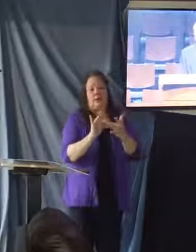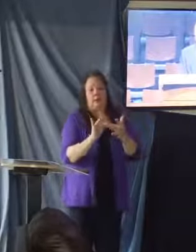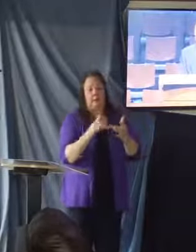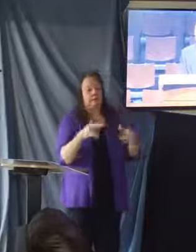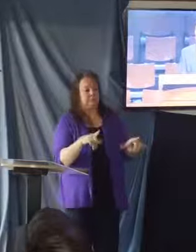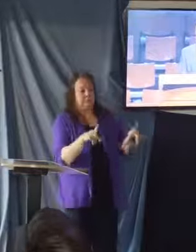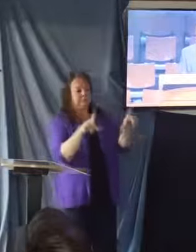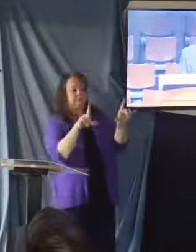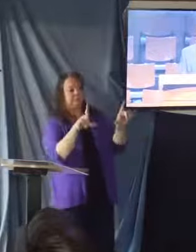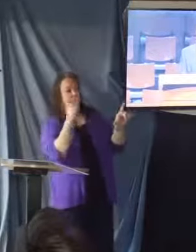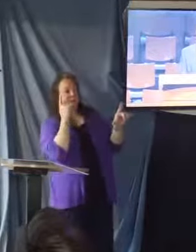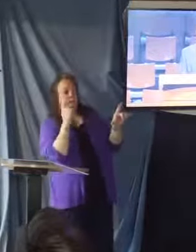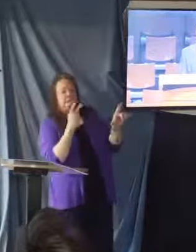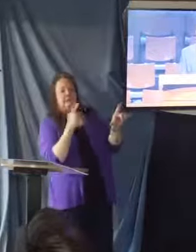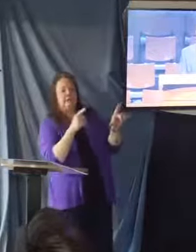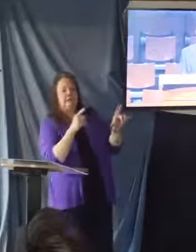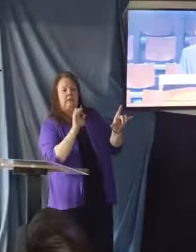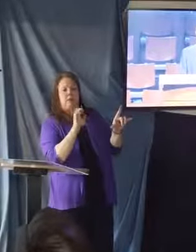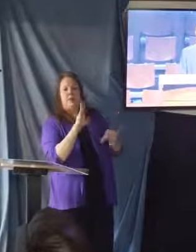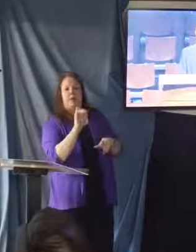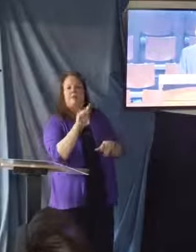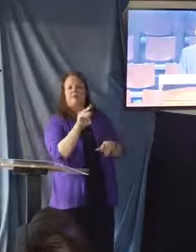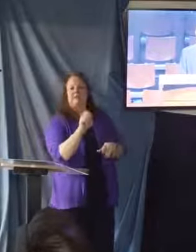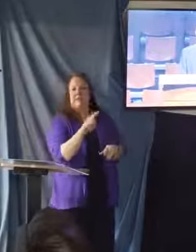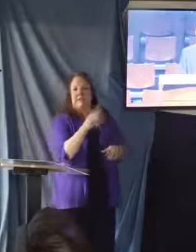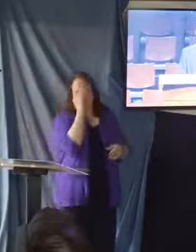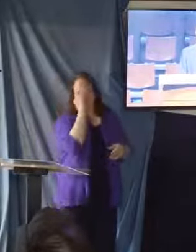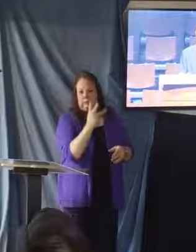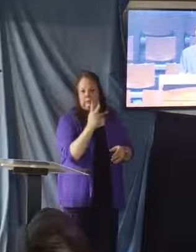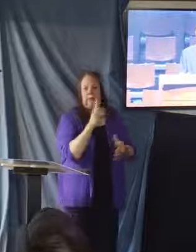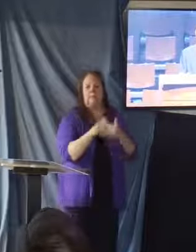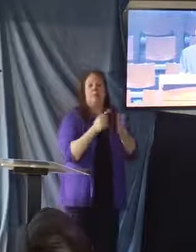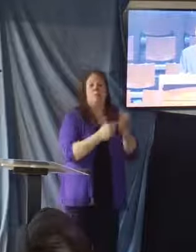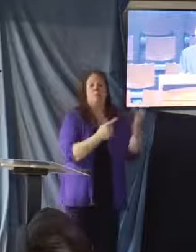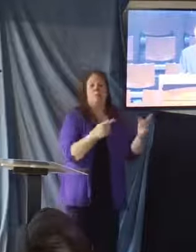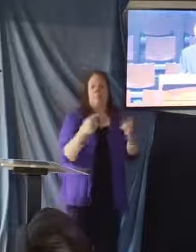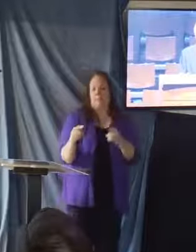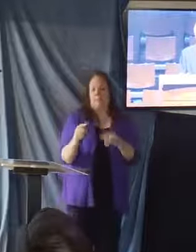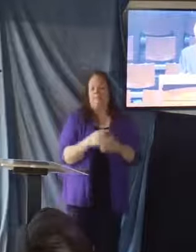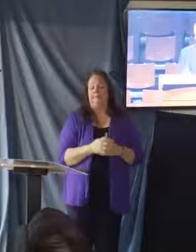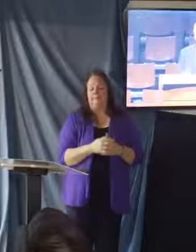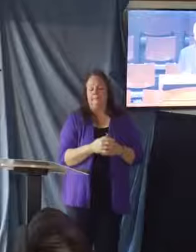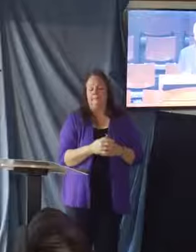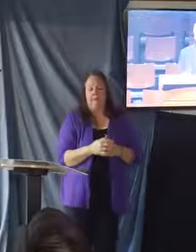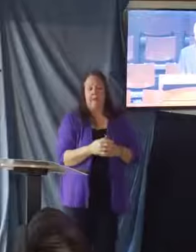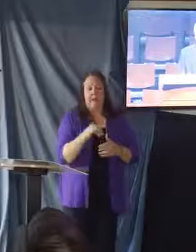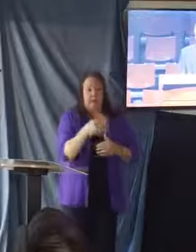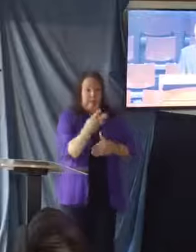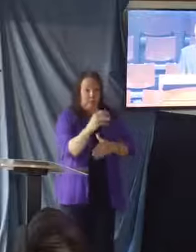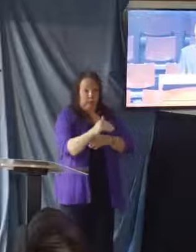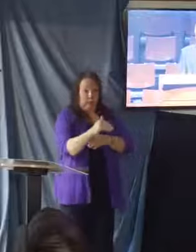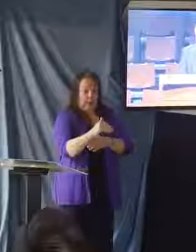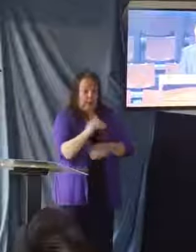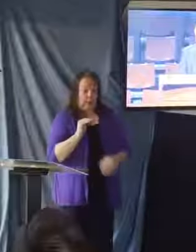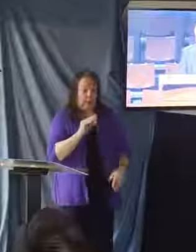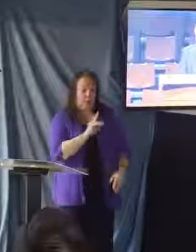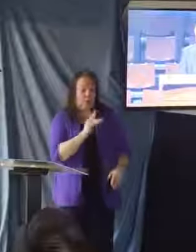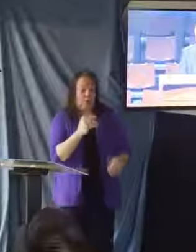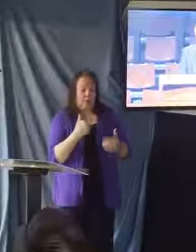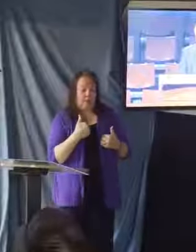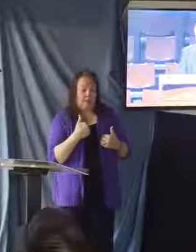on and check the website, they'll update you on what is going on and so on. This Wednesday night, the Board of Elders